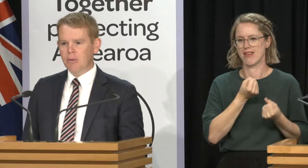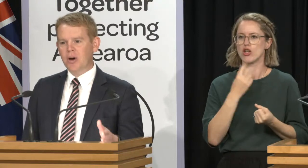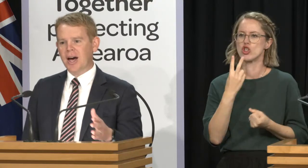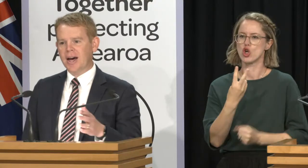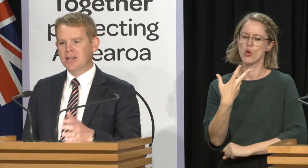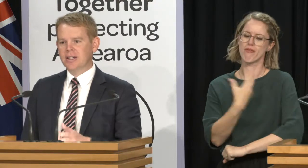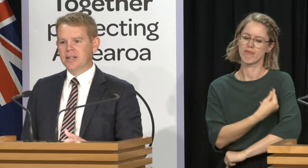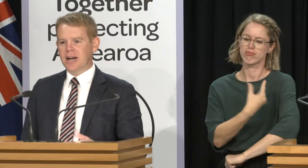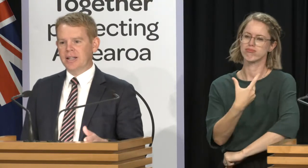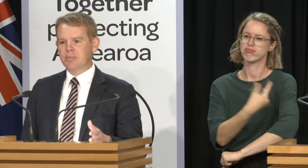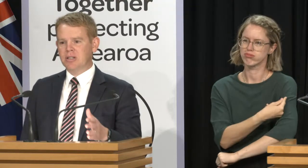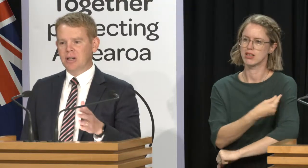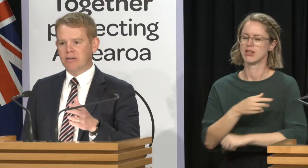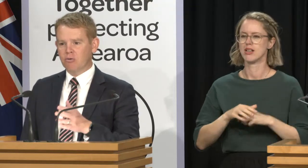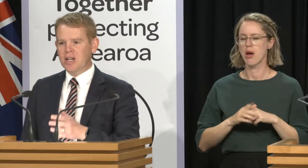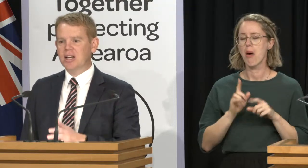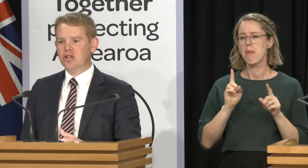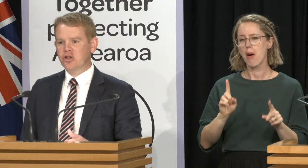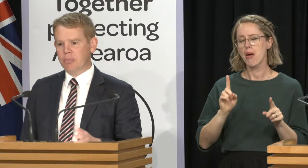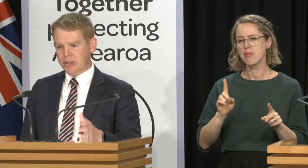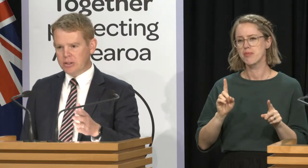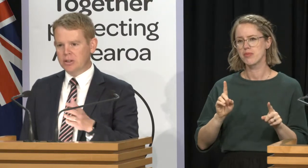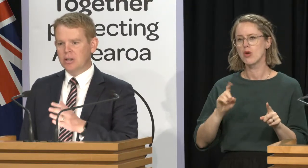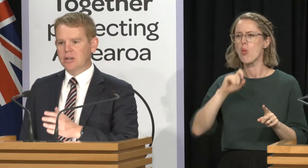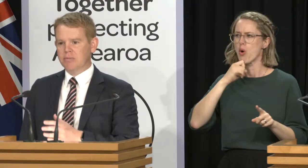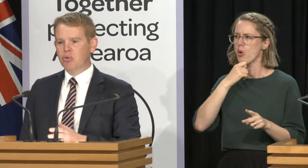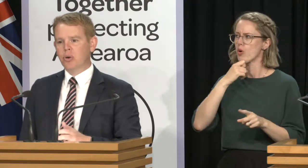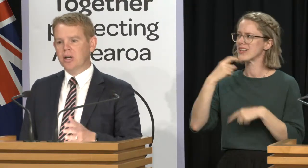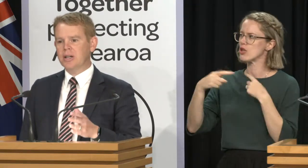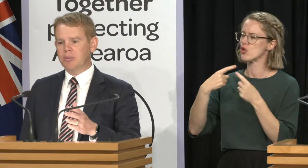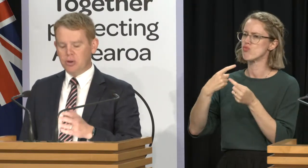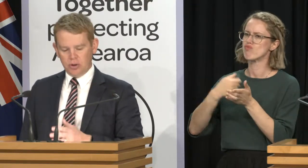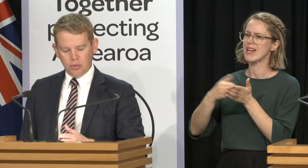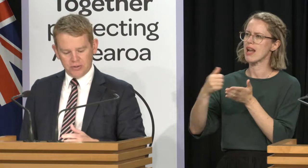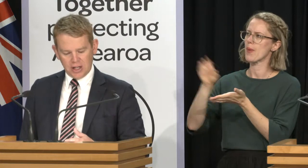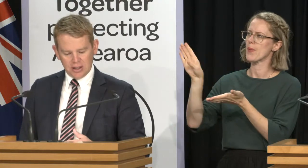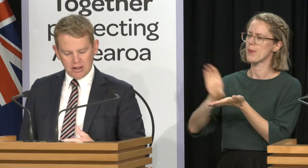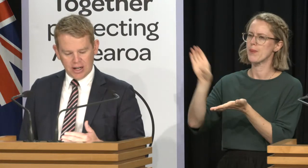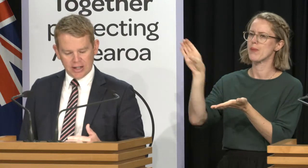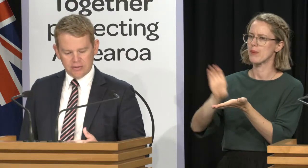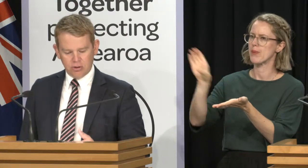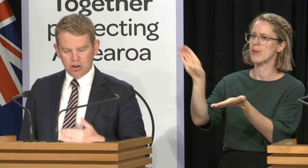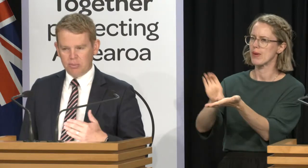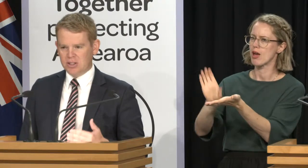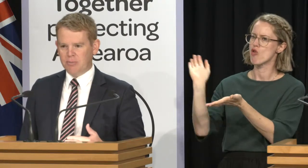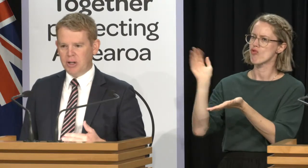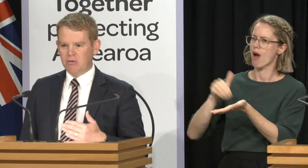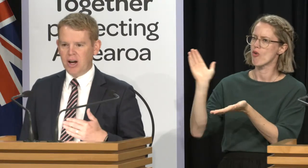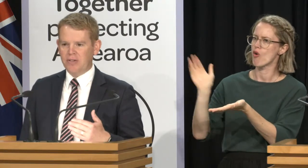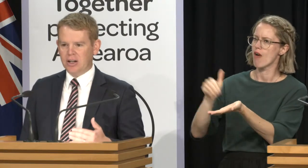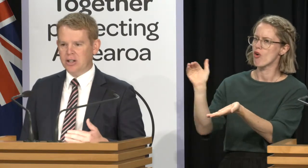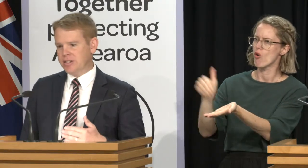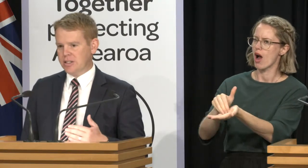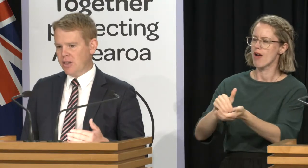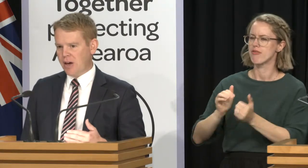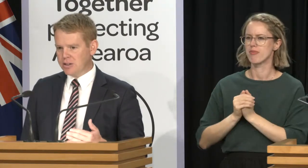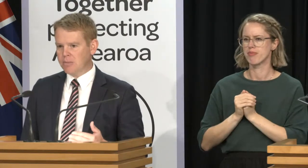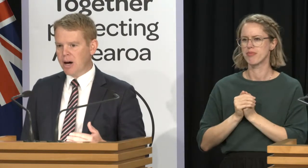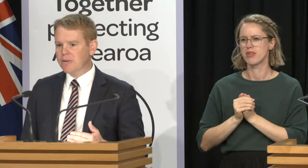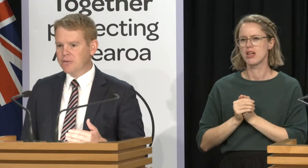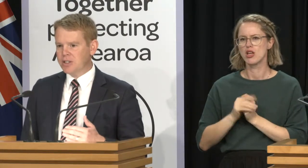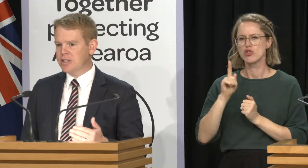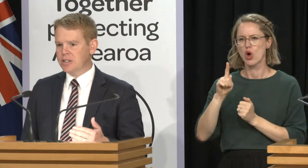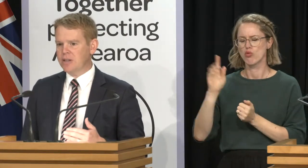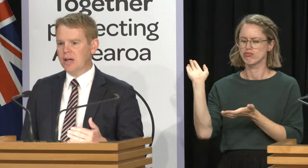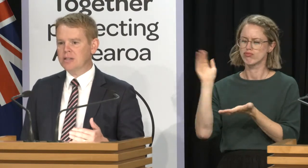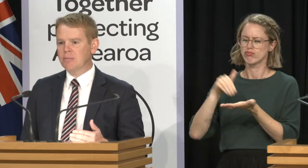that. But we are expecting regular shipments. Broadly, I mean, you will have seen that the last few shipments have been around that kind of 60,000